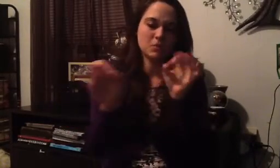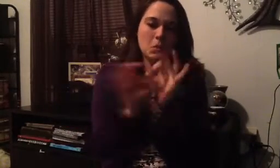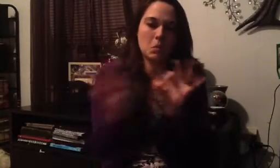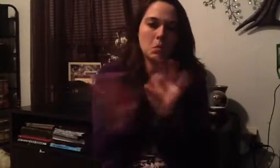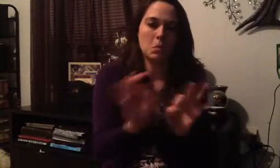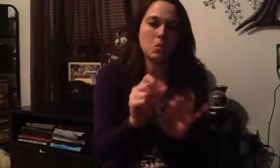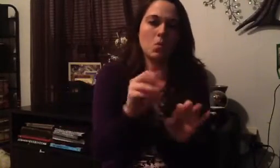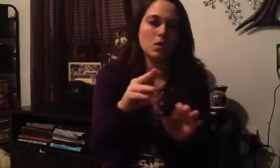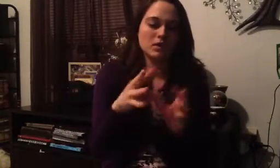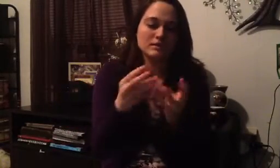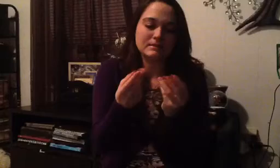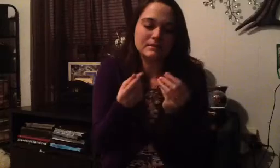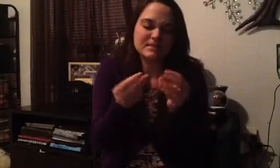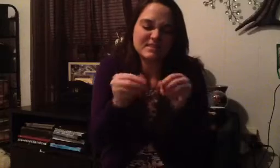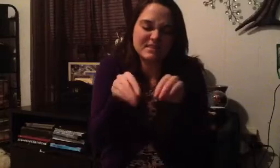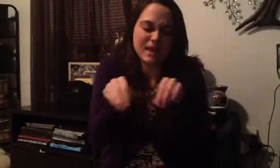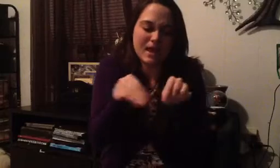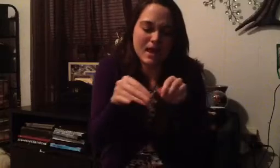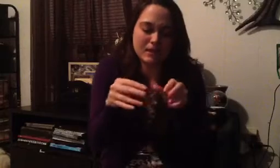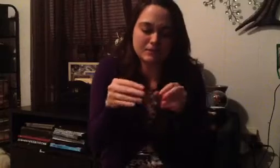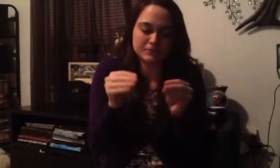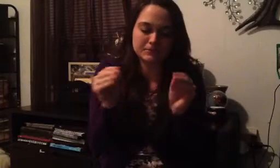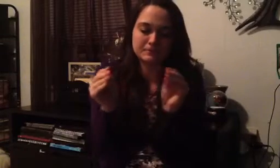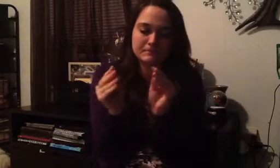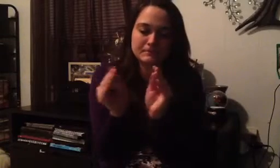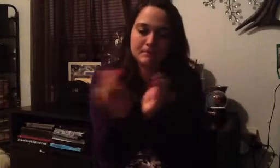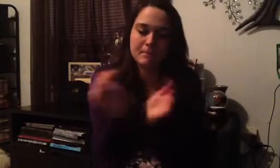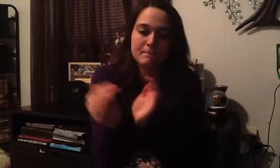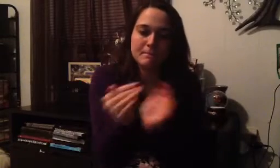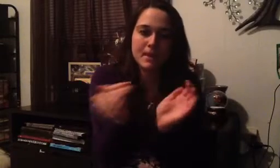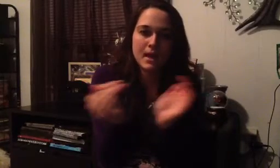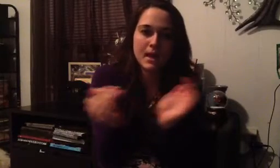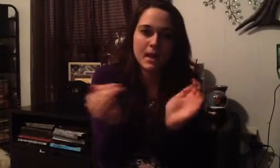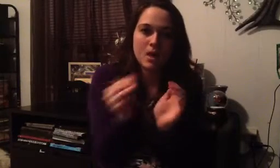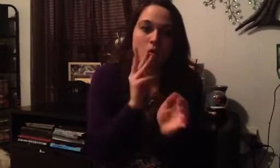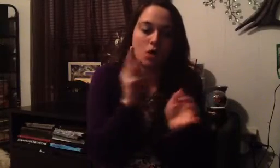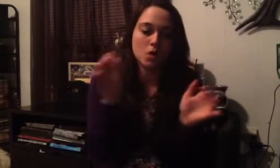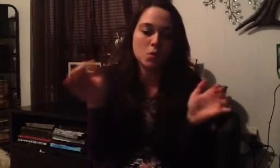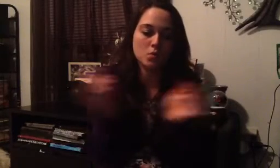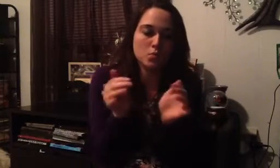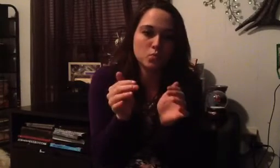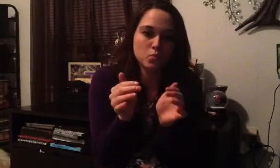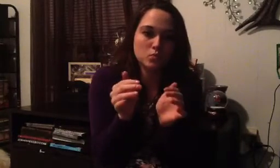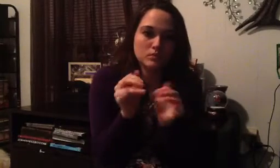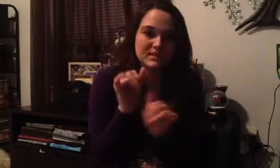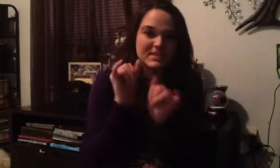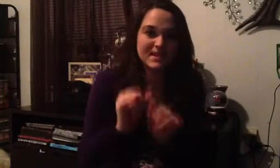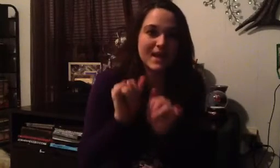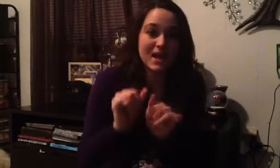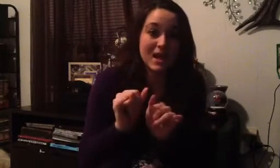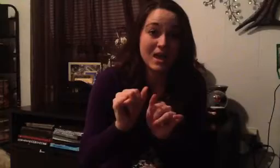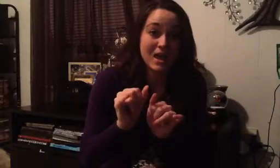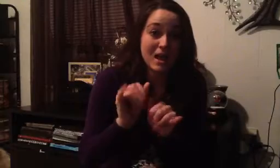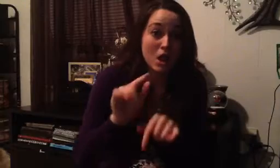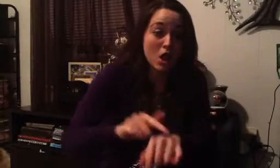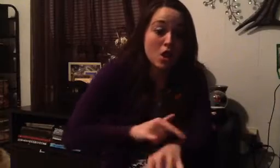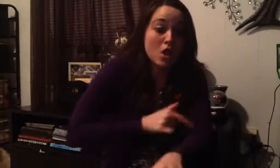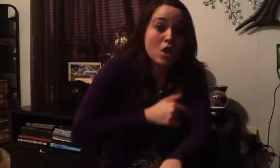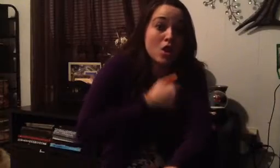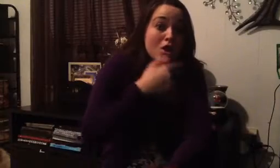layer. Sand has a lot of pore space in it. It can store a lot of water. The water molecule might remain in an